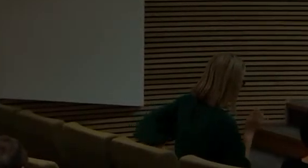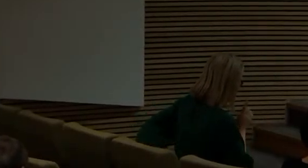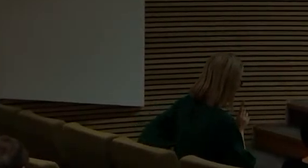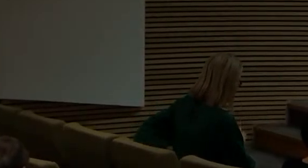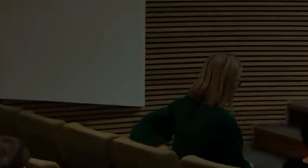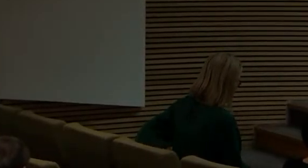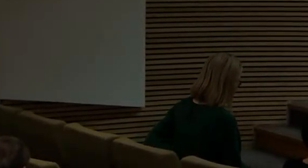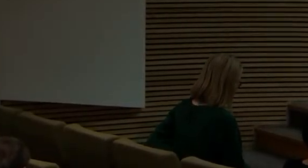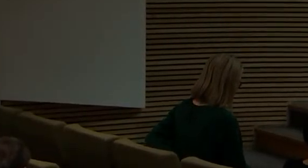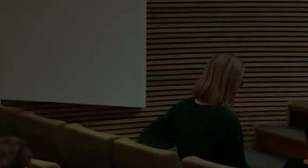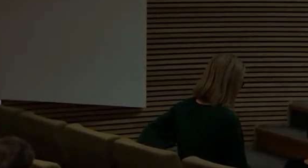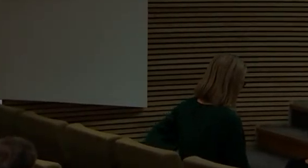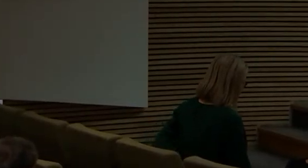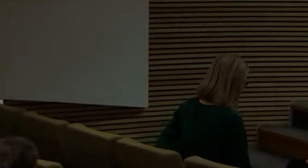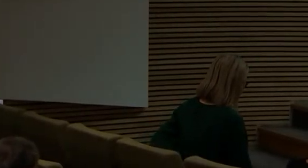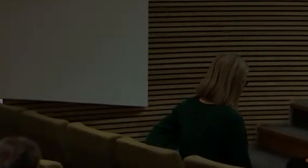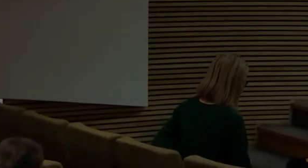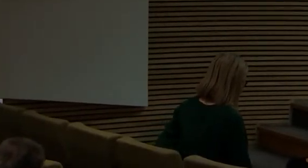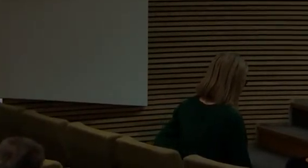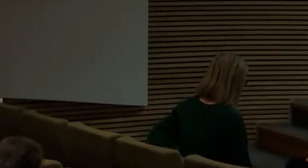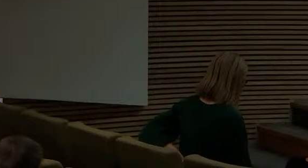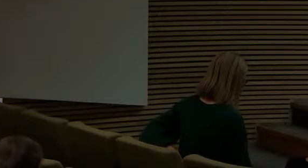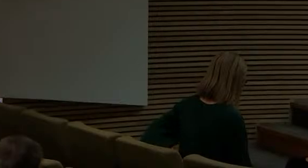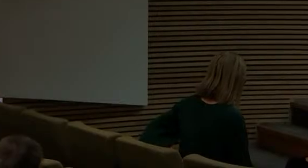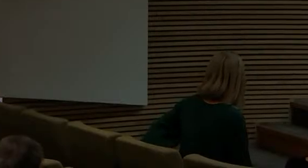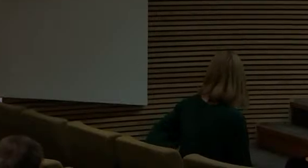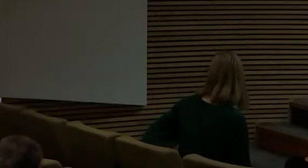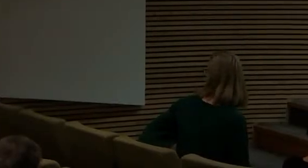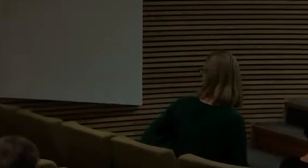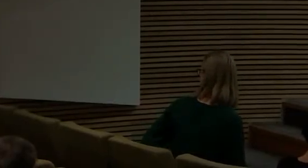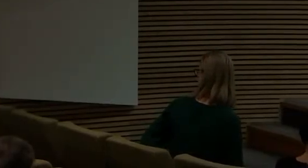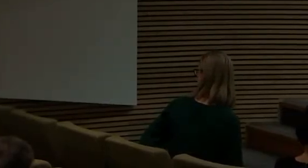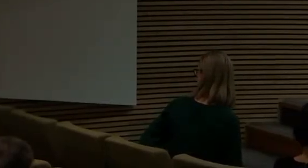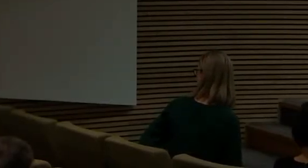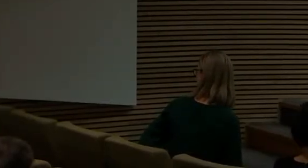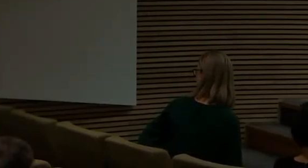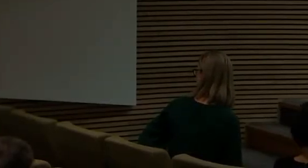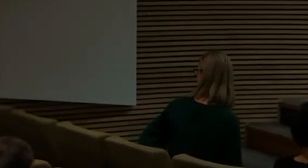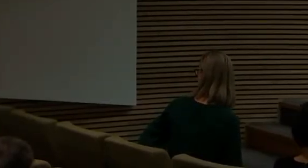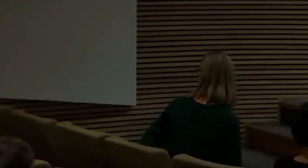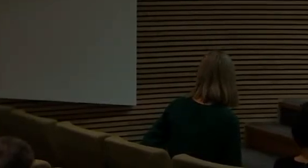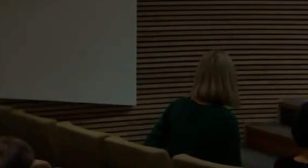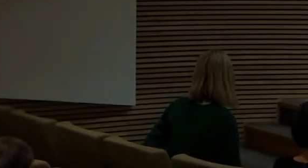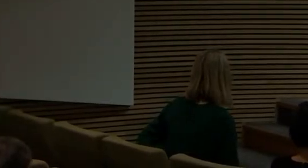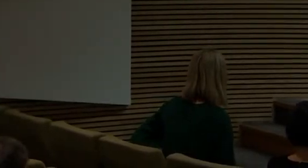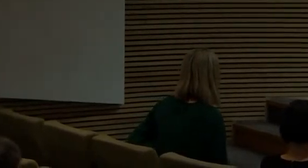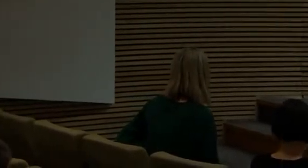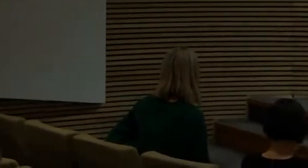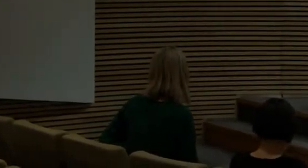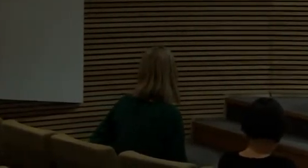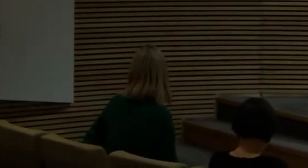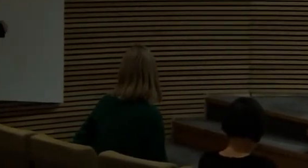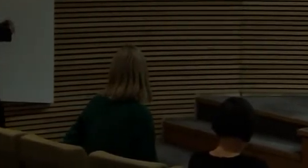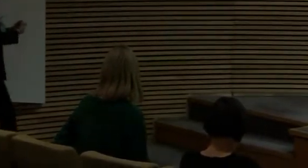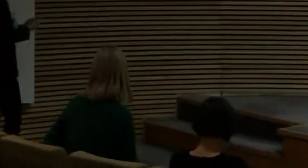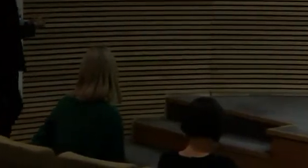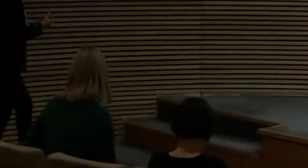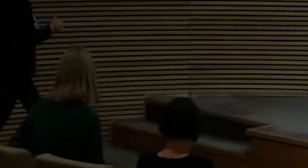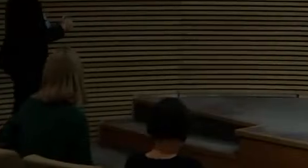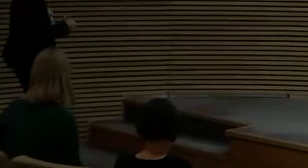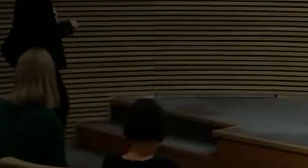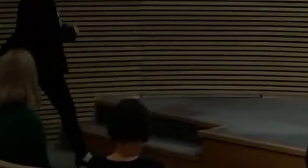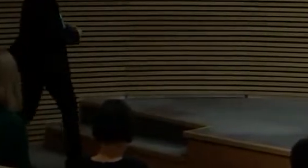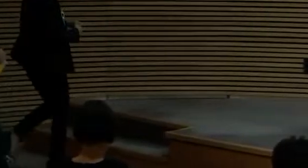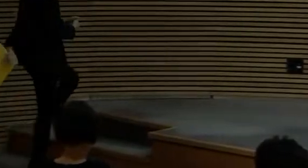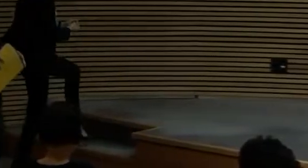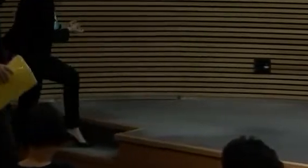short forecast from Met Service to midnight tomorrow. For western areas from Northland to Wellington, mainly fine today, with just a